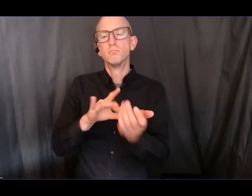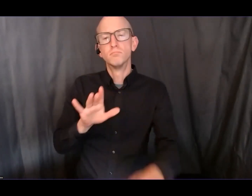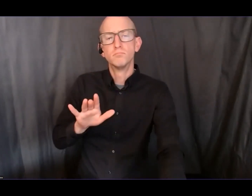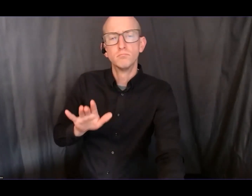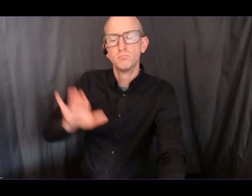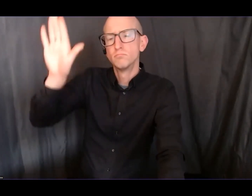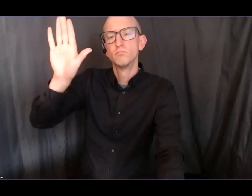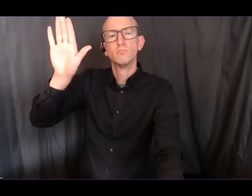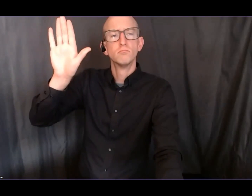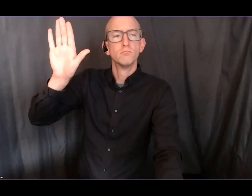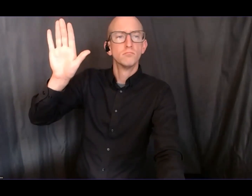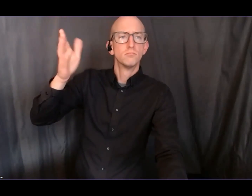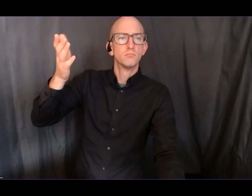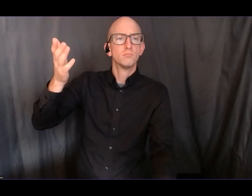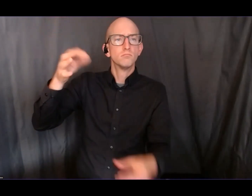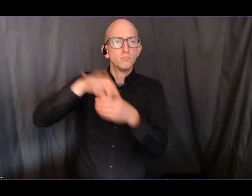of hands.